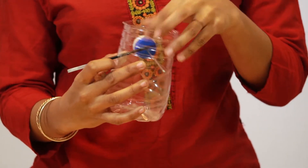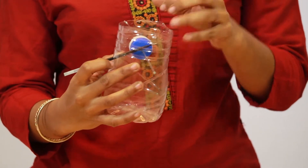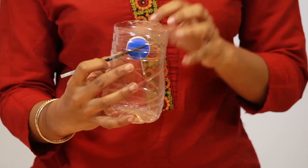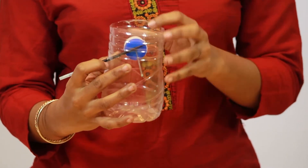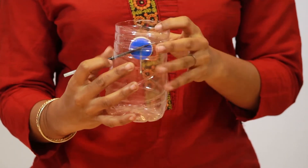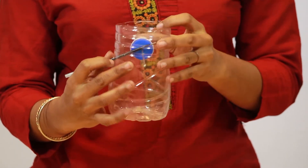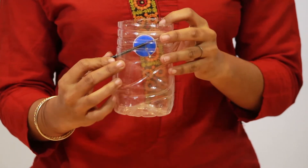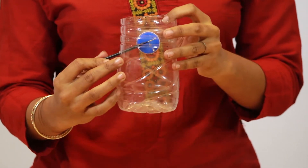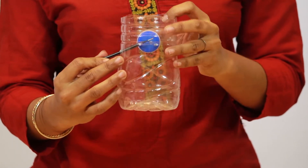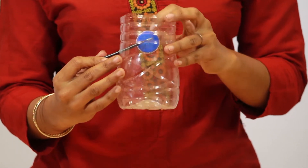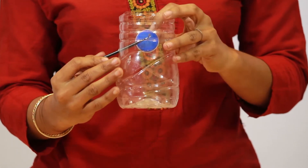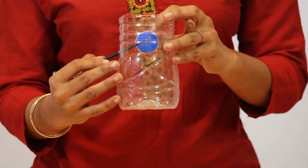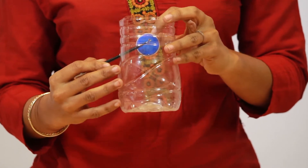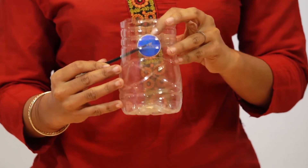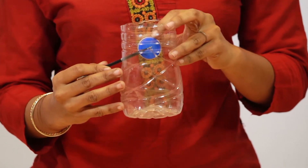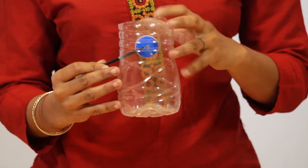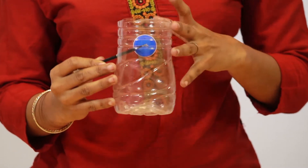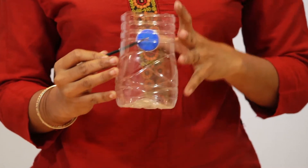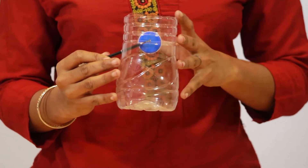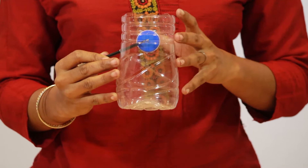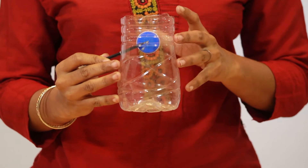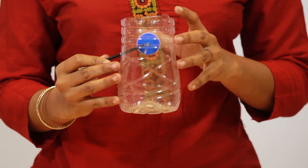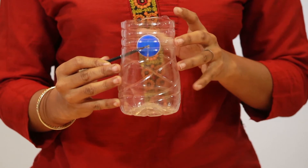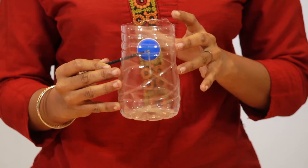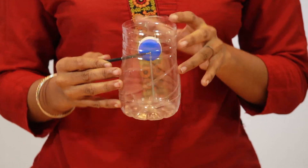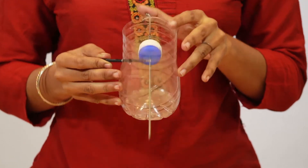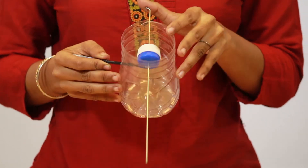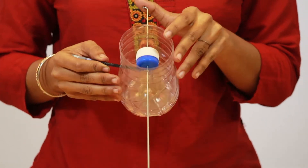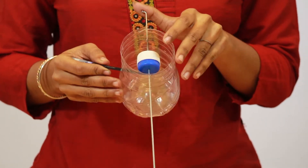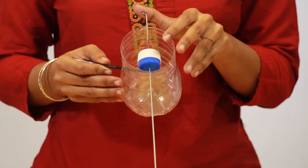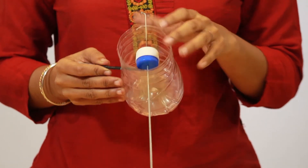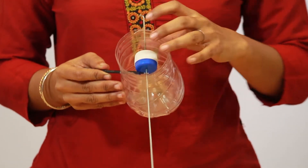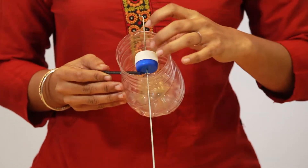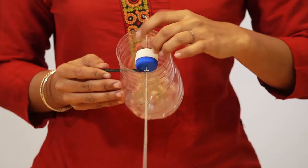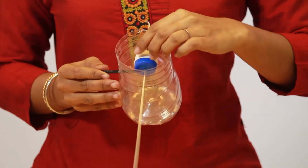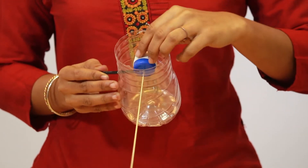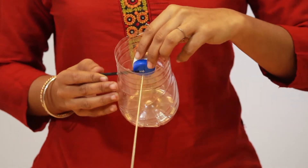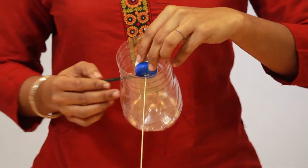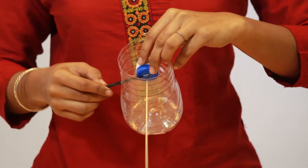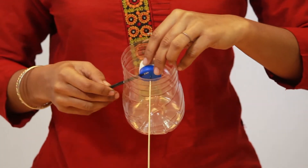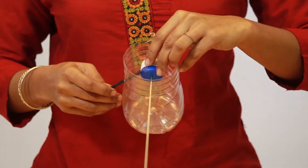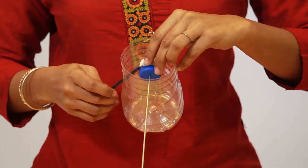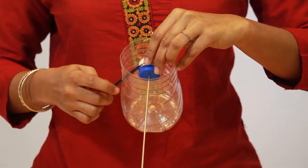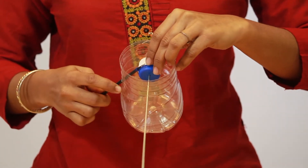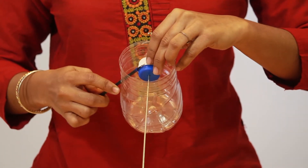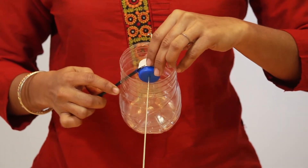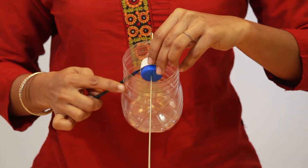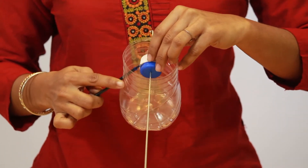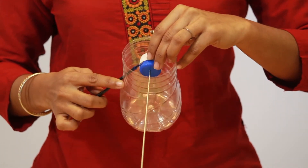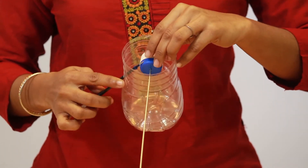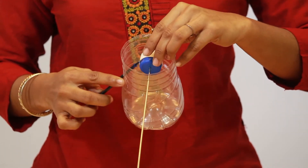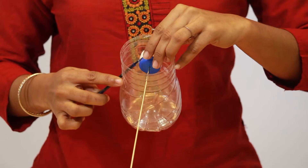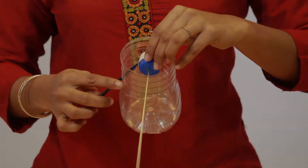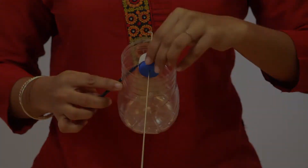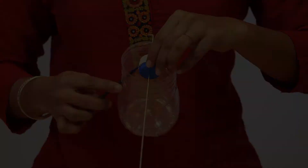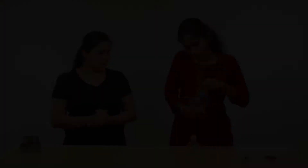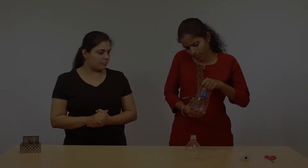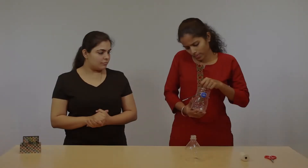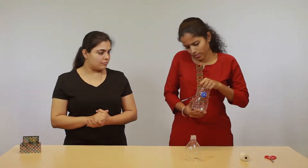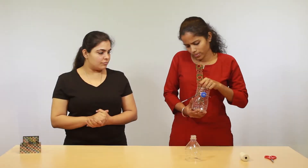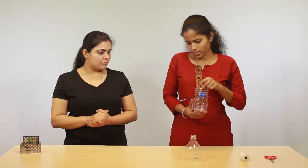that's